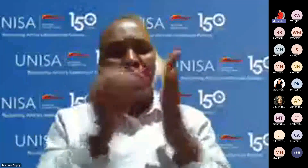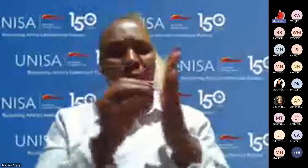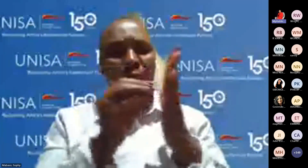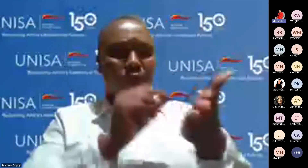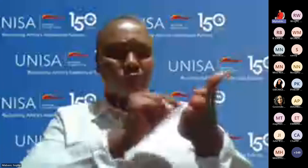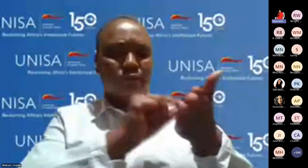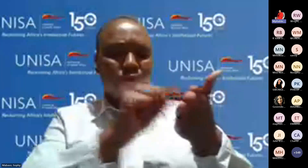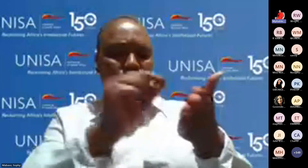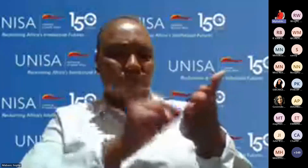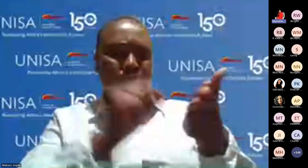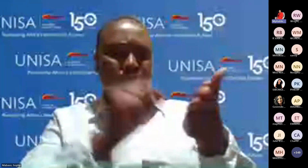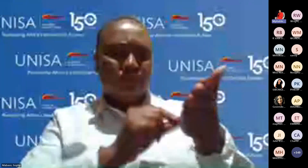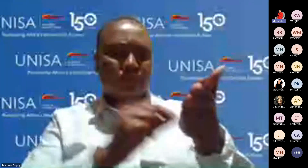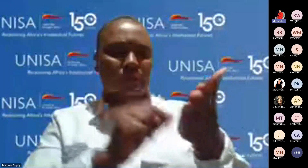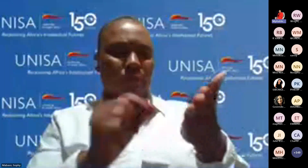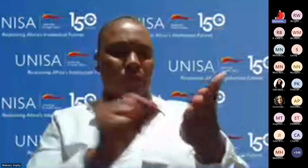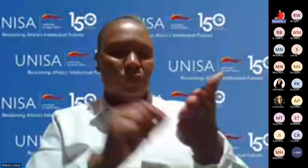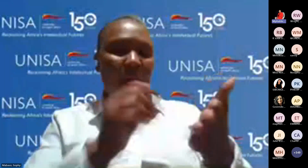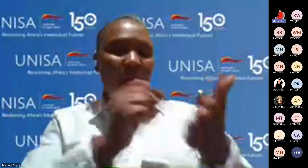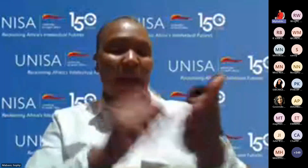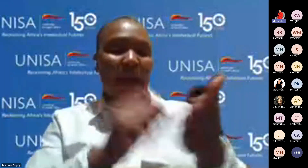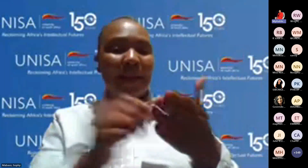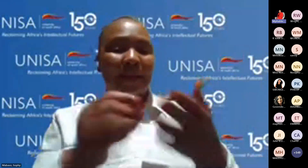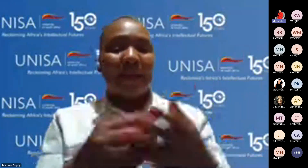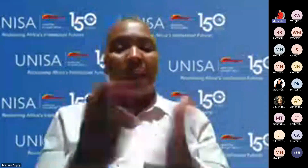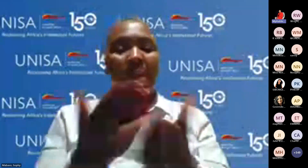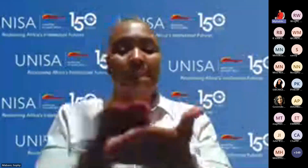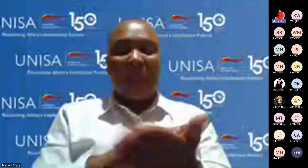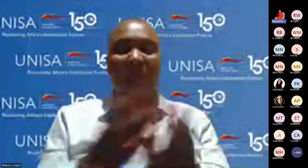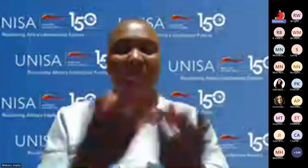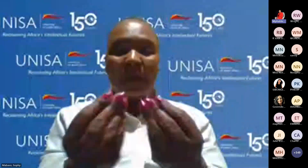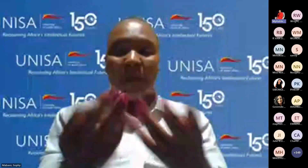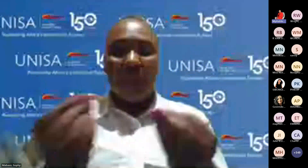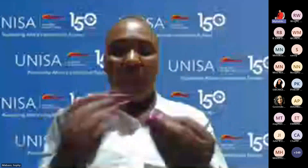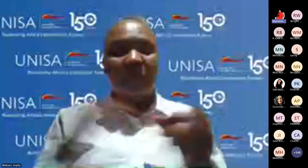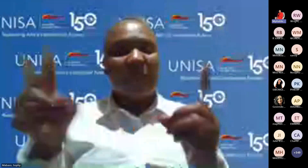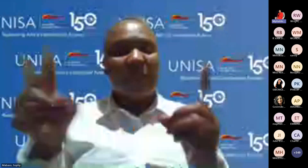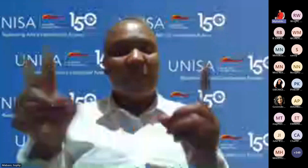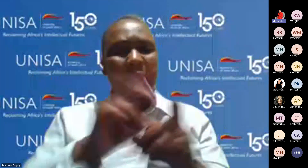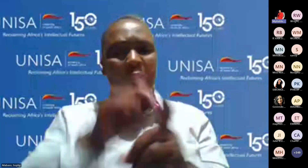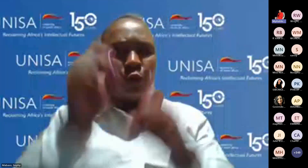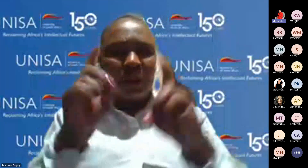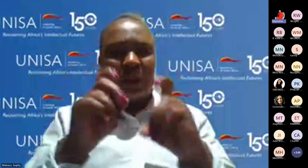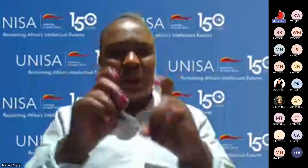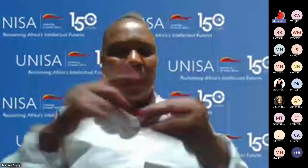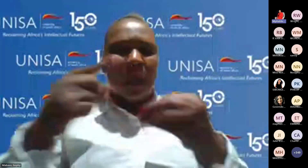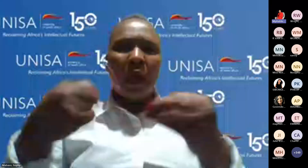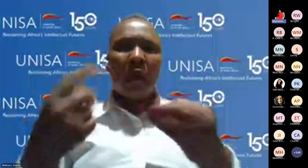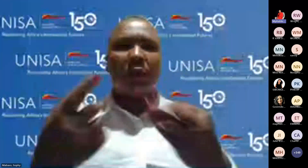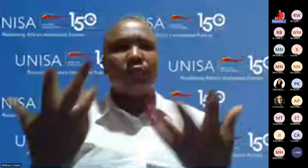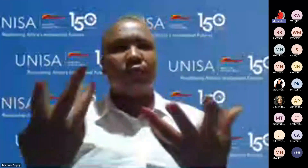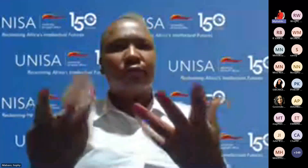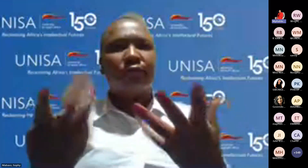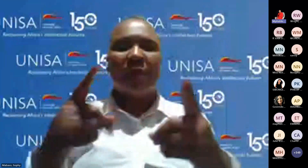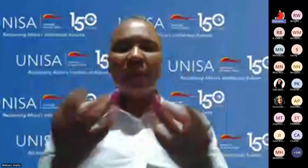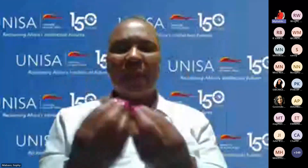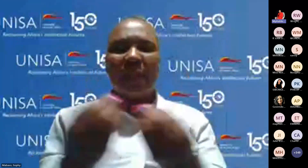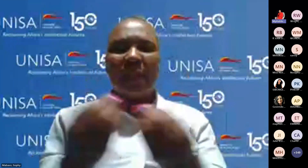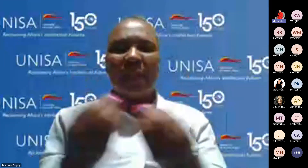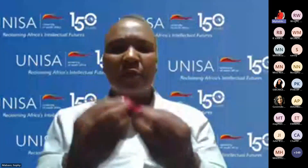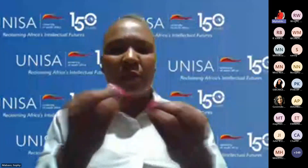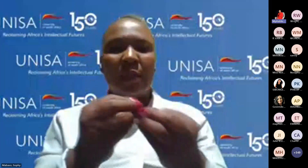even specify the pages to say, if I see a question that talks about definitions of this, I'm going